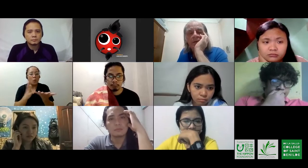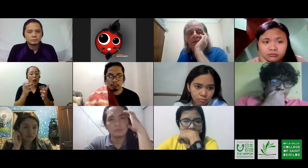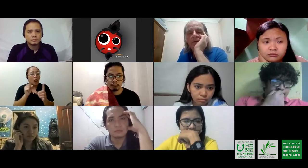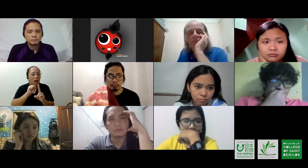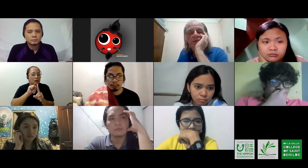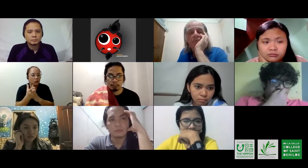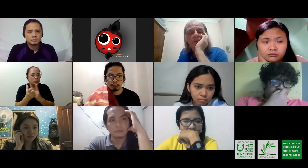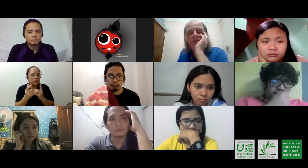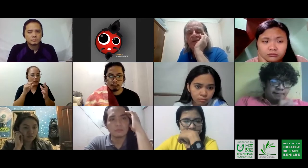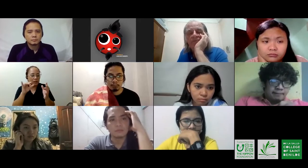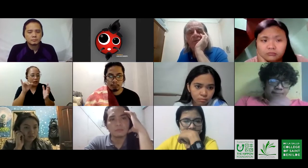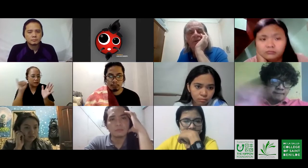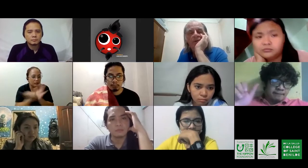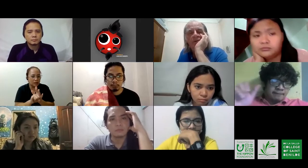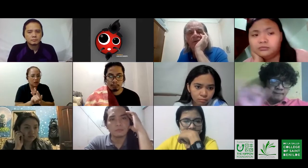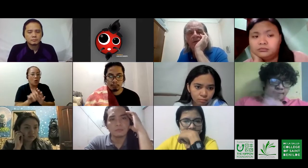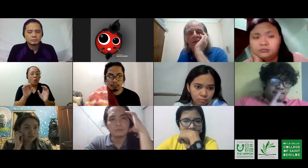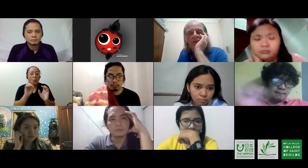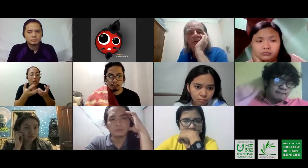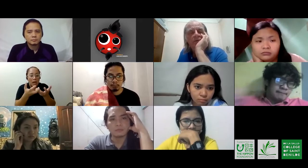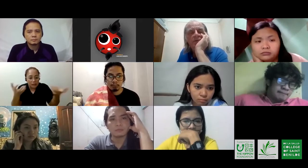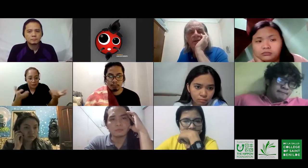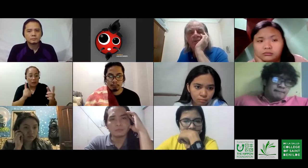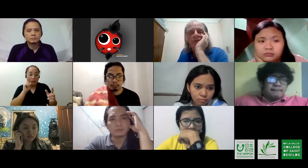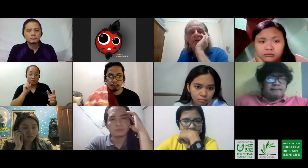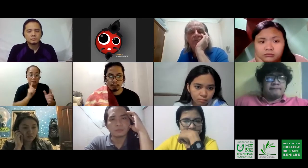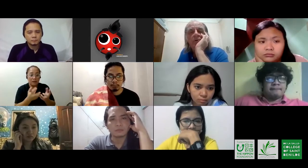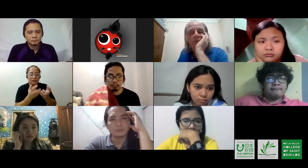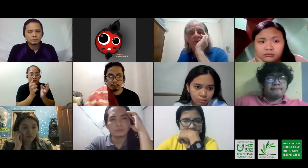no separate deaf community, no separate deaf culture.